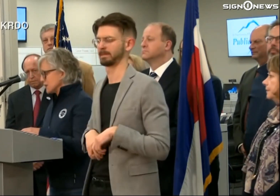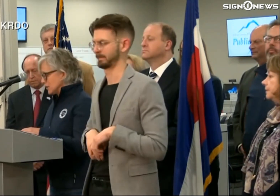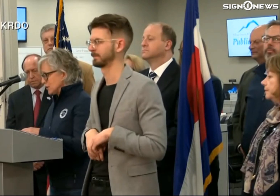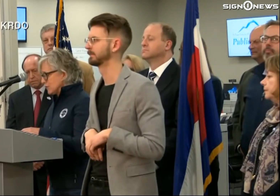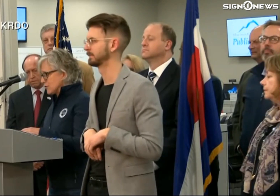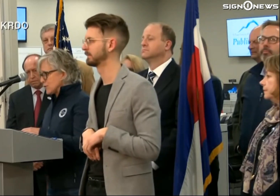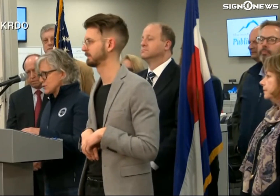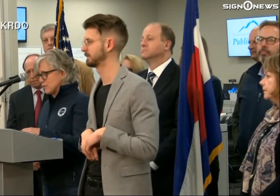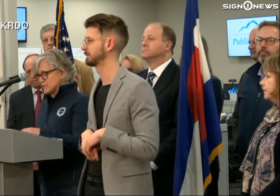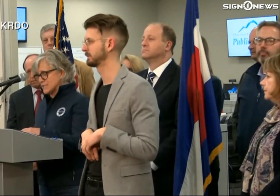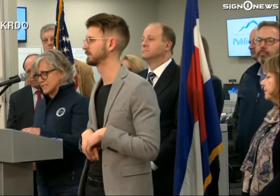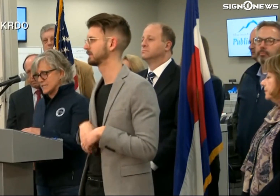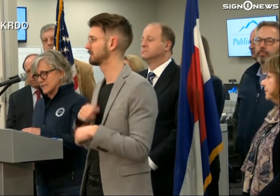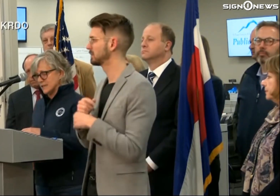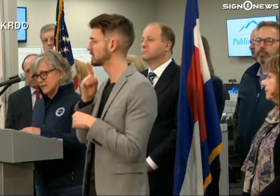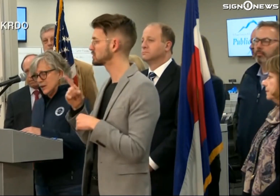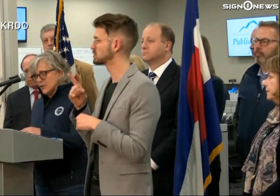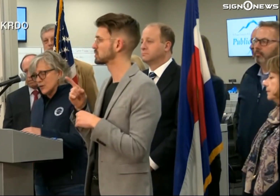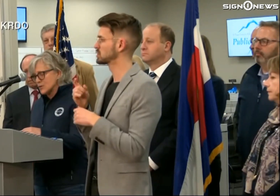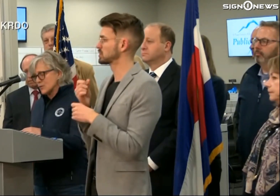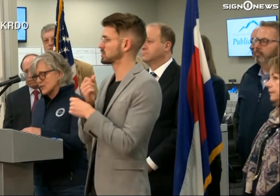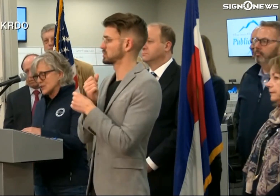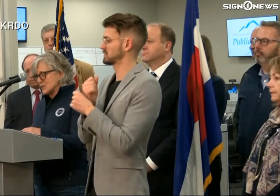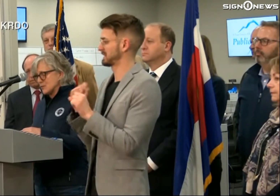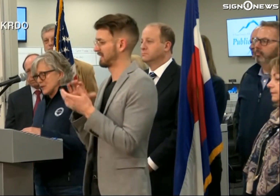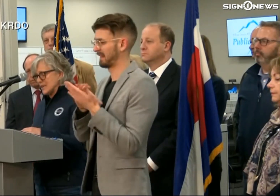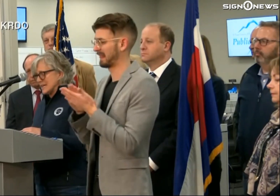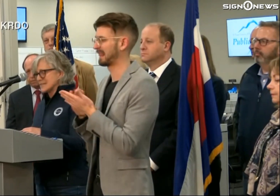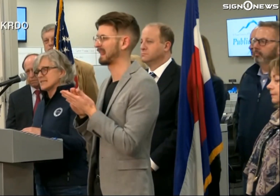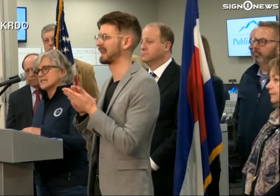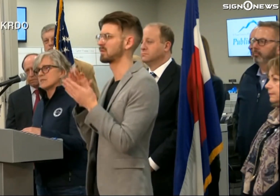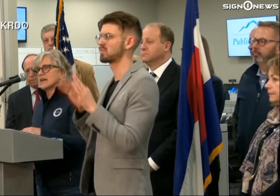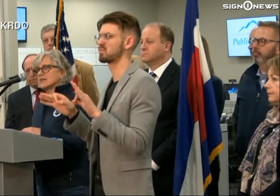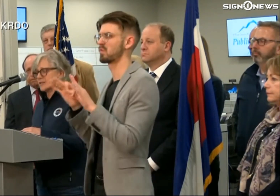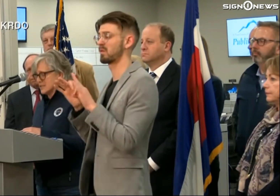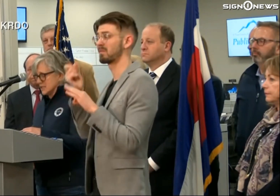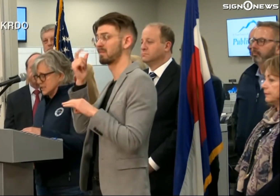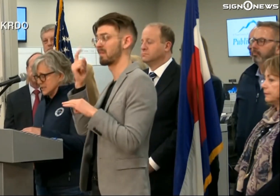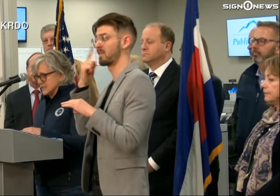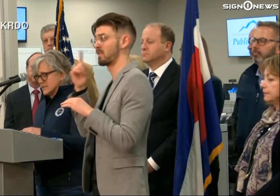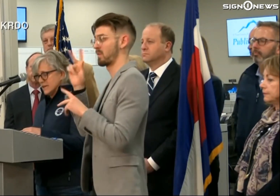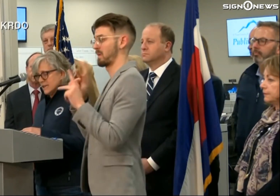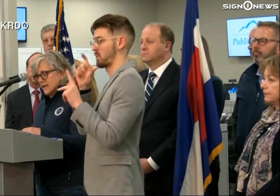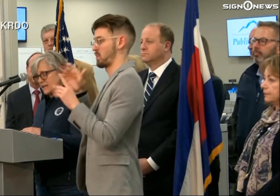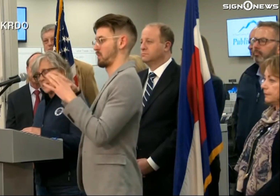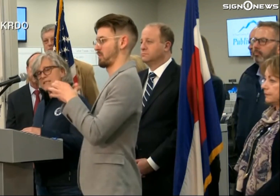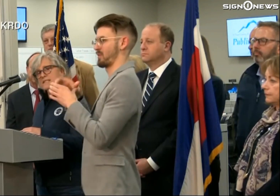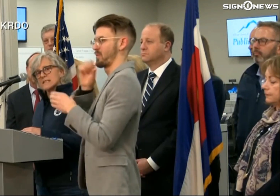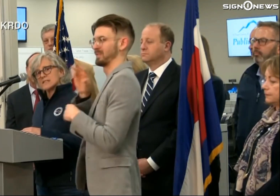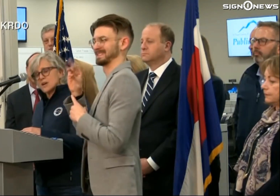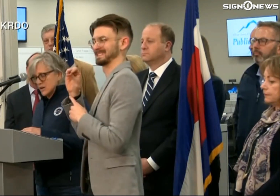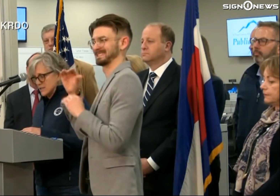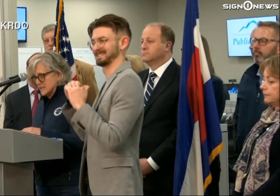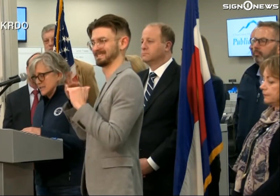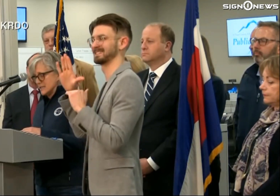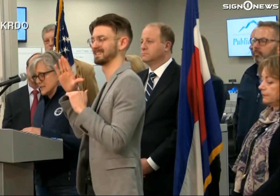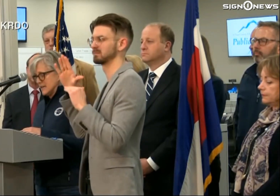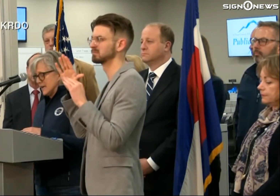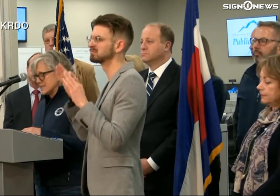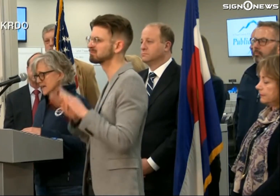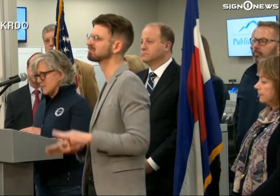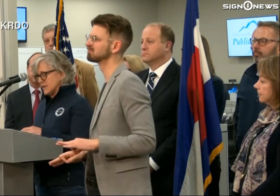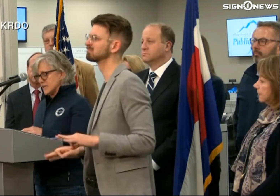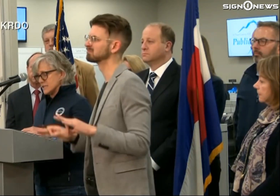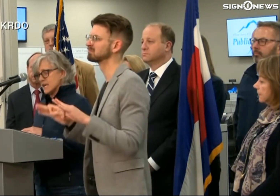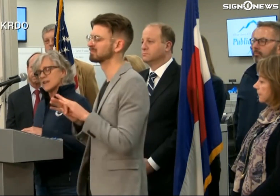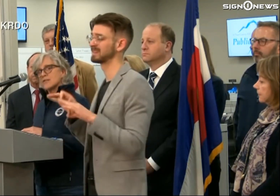you've already heard, for those over 60, those with certain pre-existing medical conditions like lung disease, heart disease,